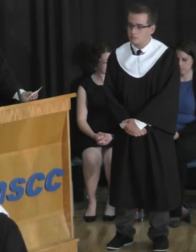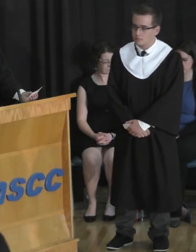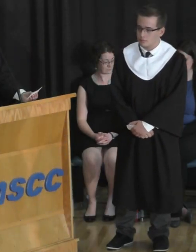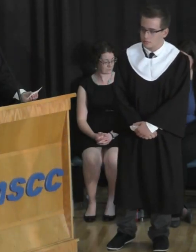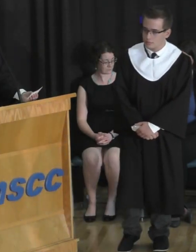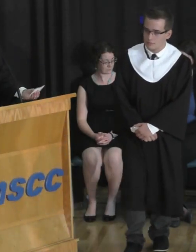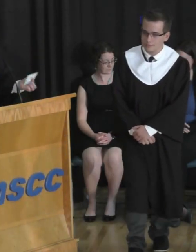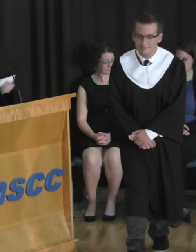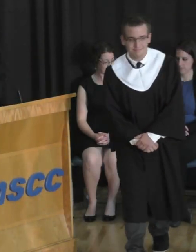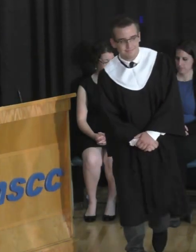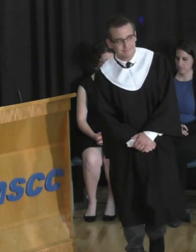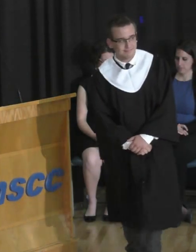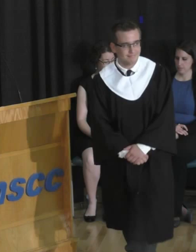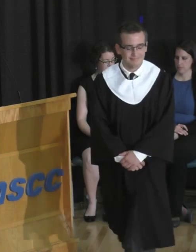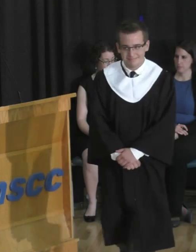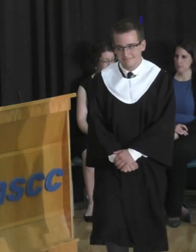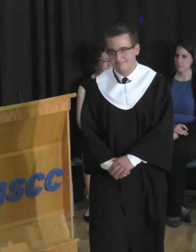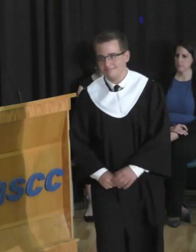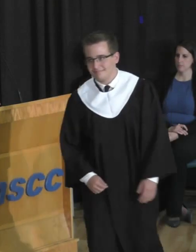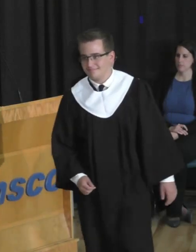Tristan Mamey.